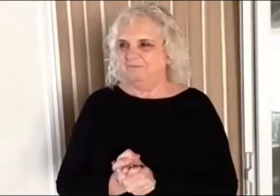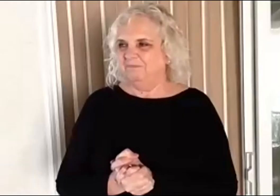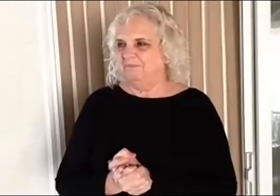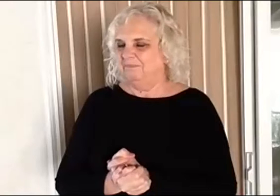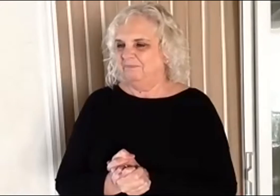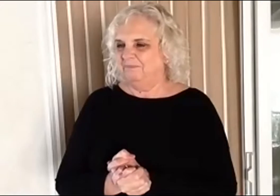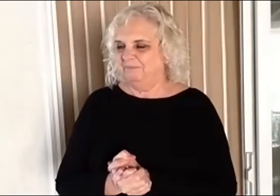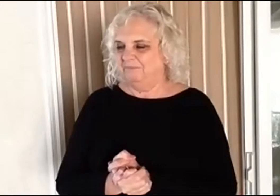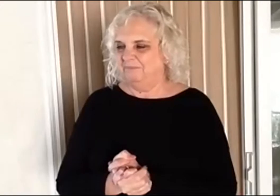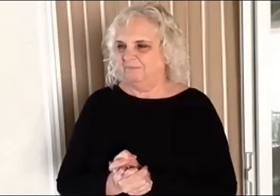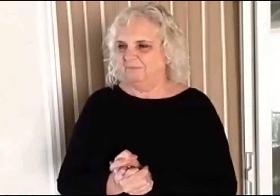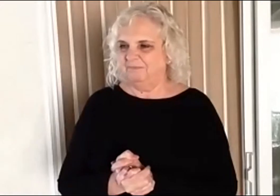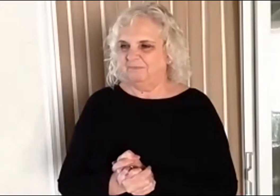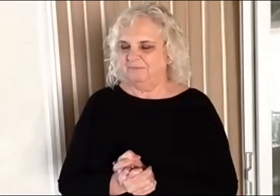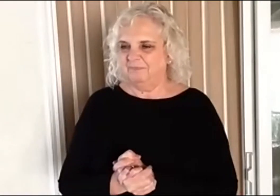That's it.